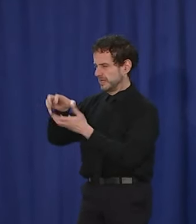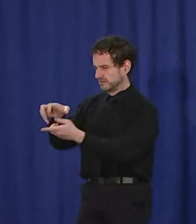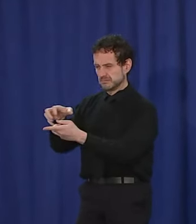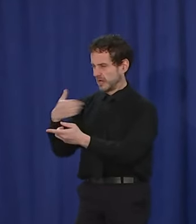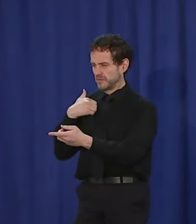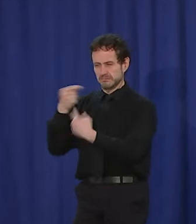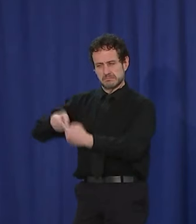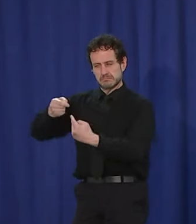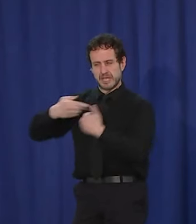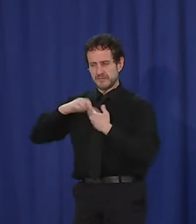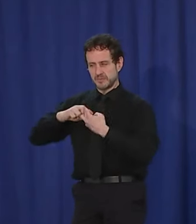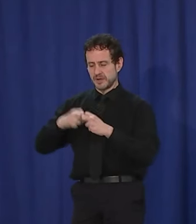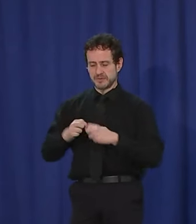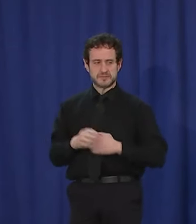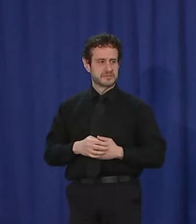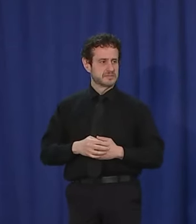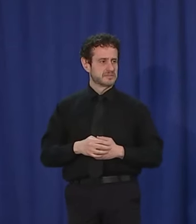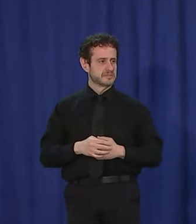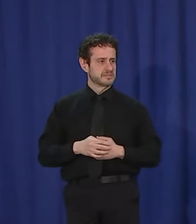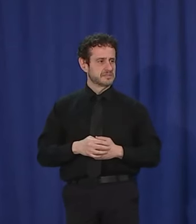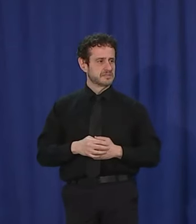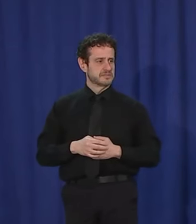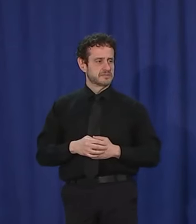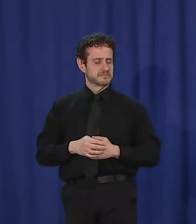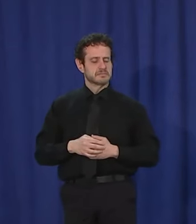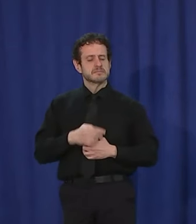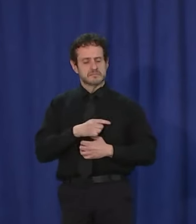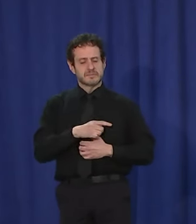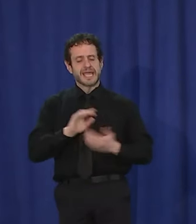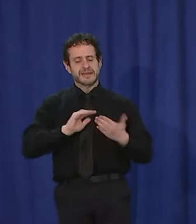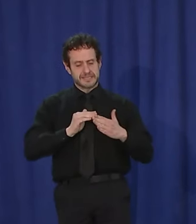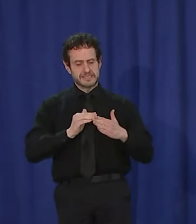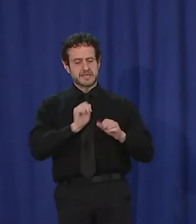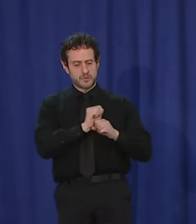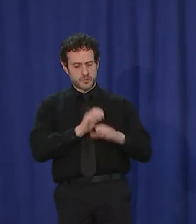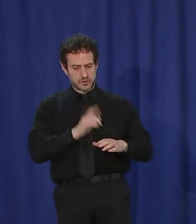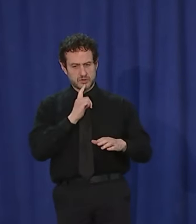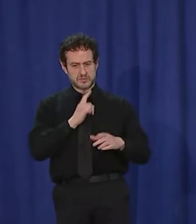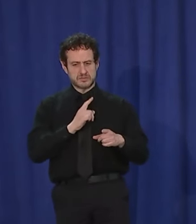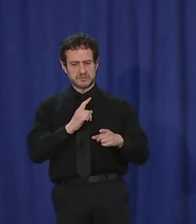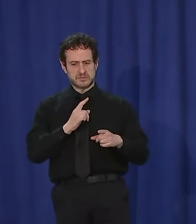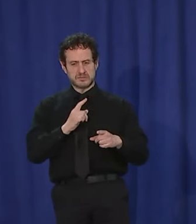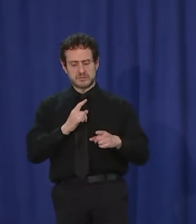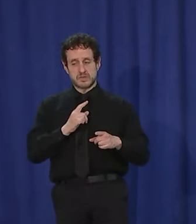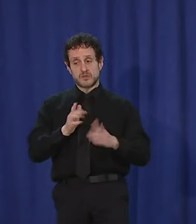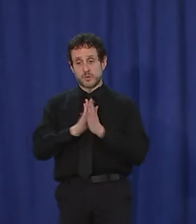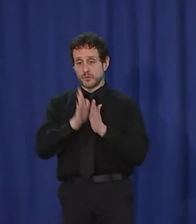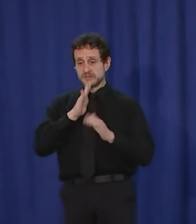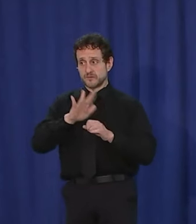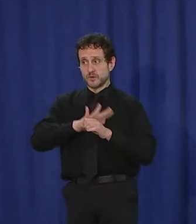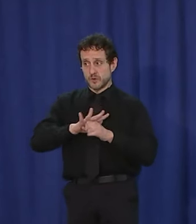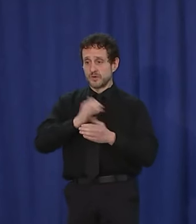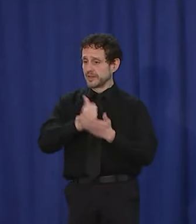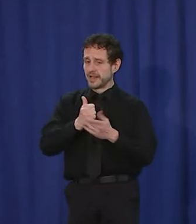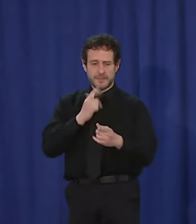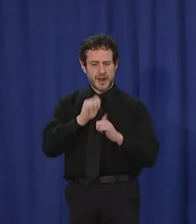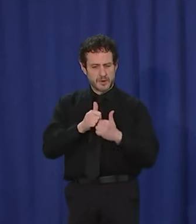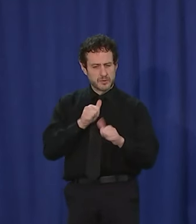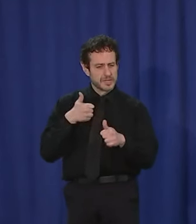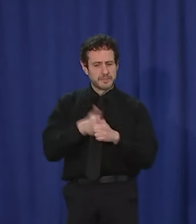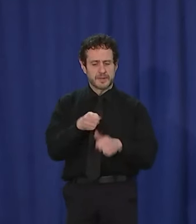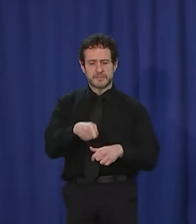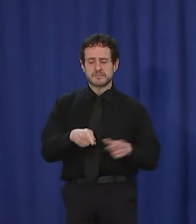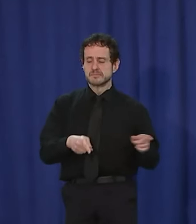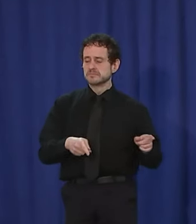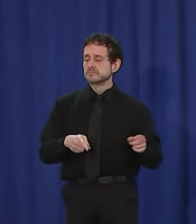city offices keeping up with the requests for local help? The first part of the question regarding